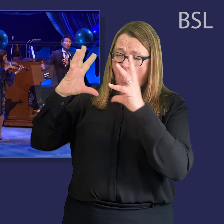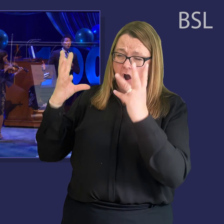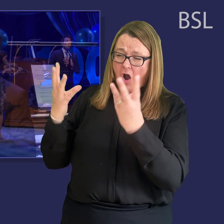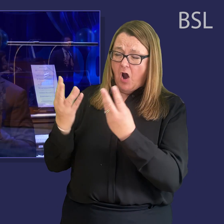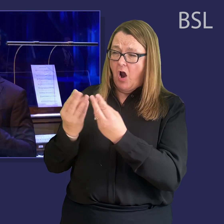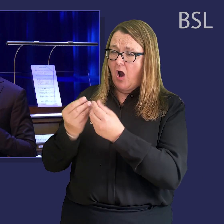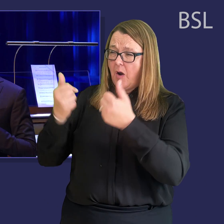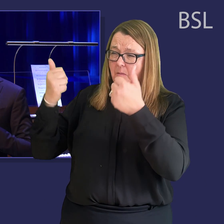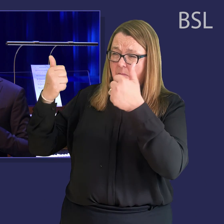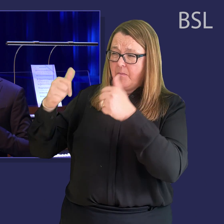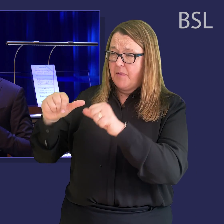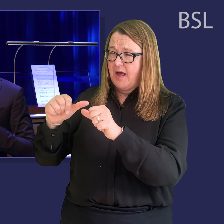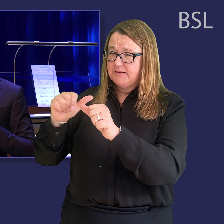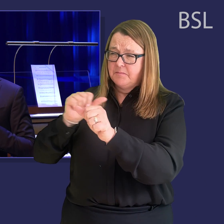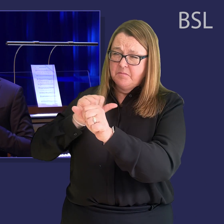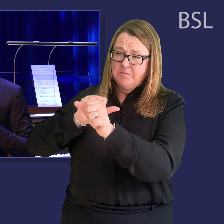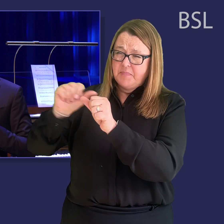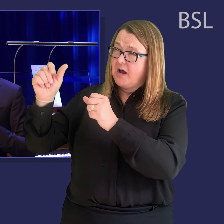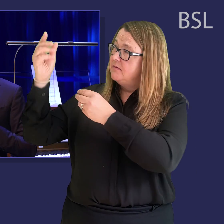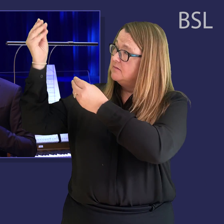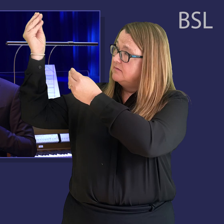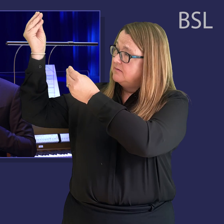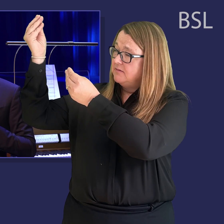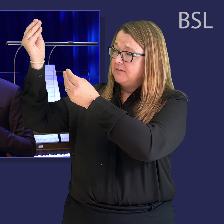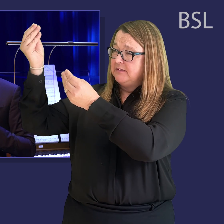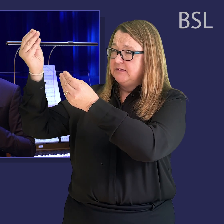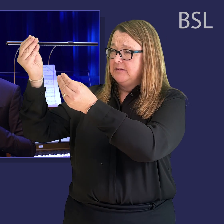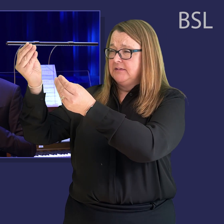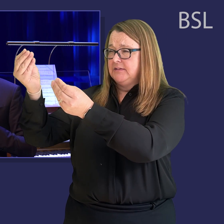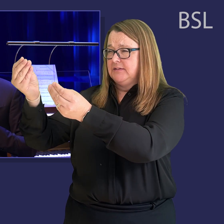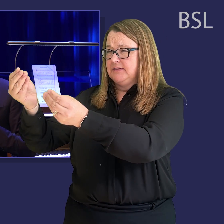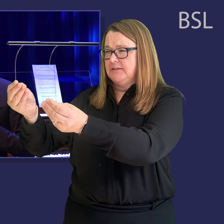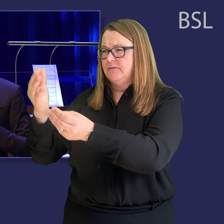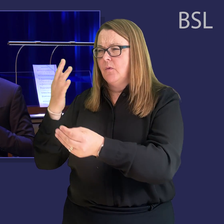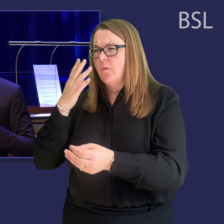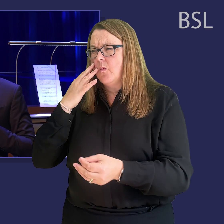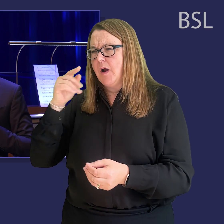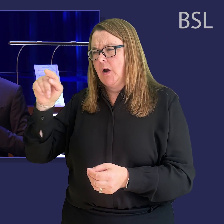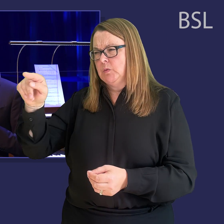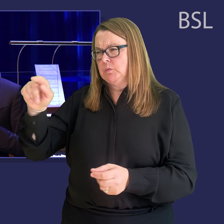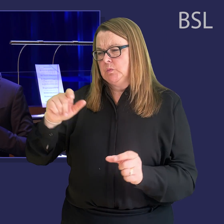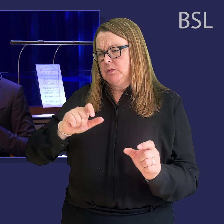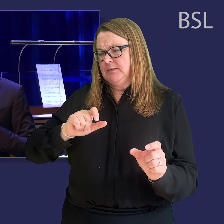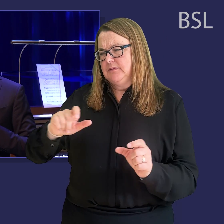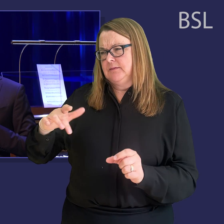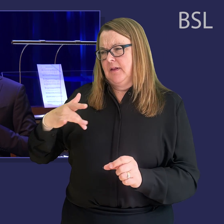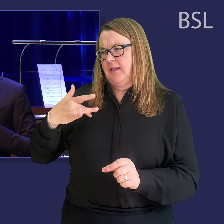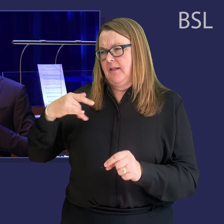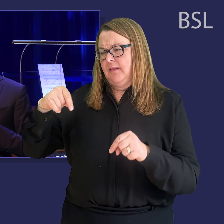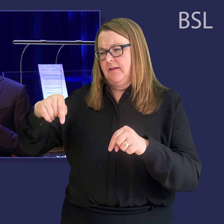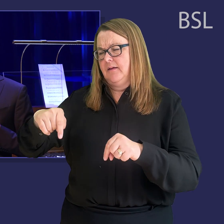live. All that is meet and best